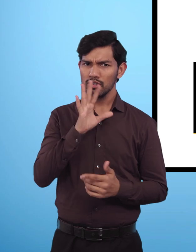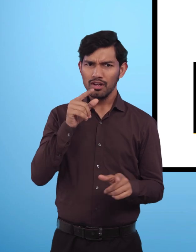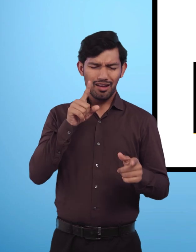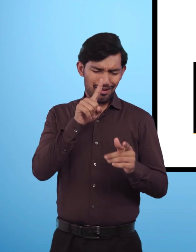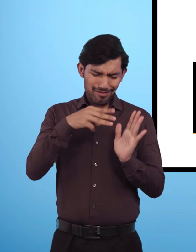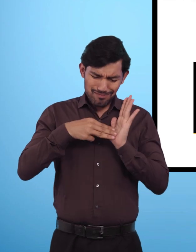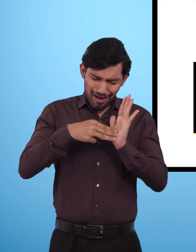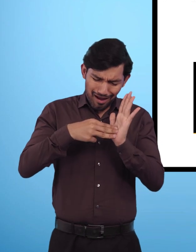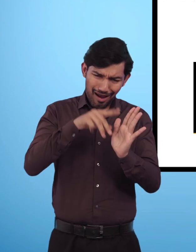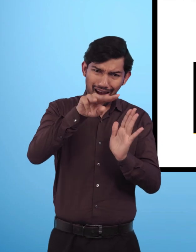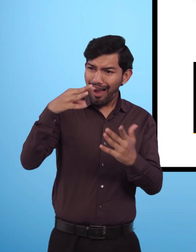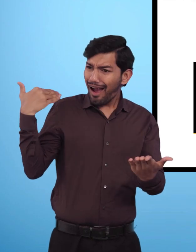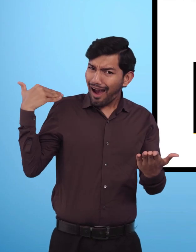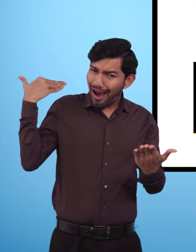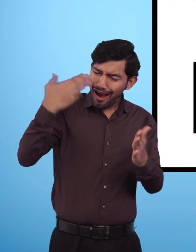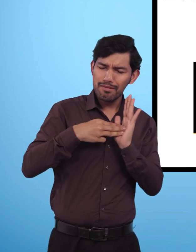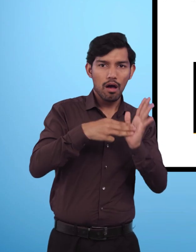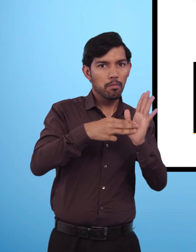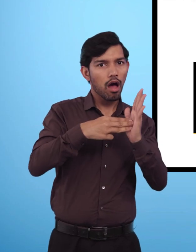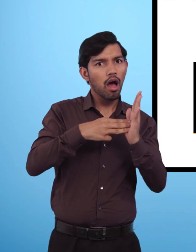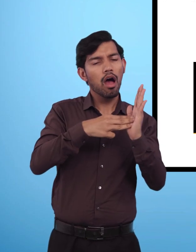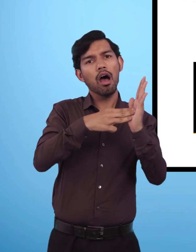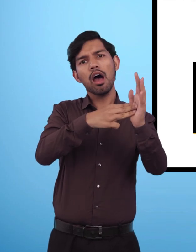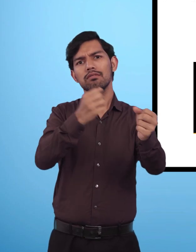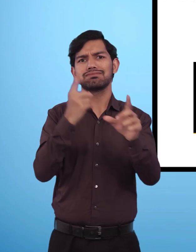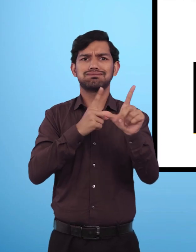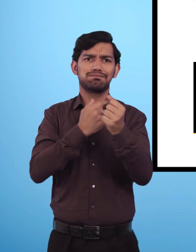It takes thousands to millions of years to form rocks.